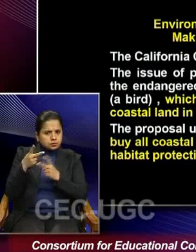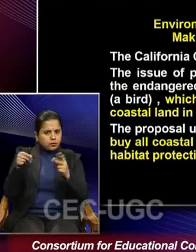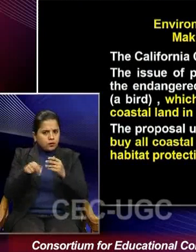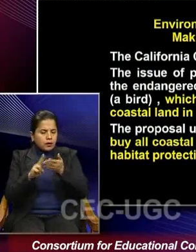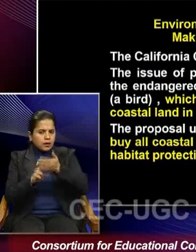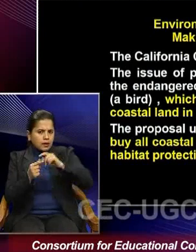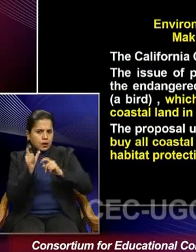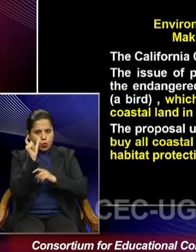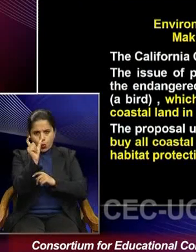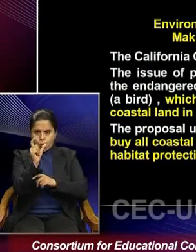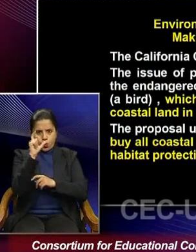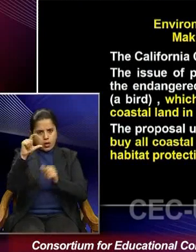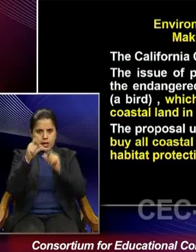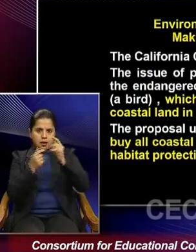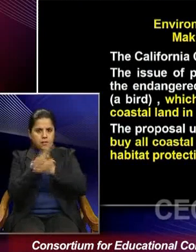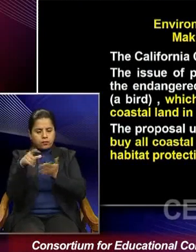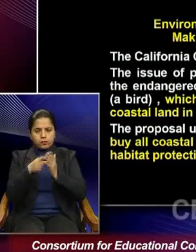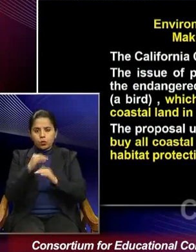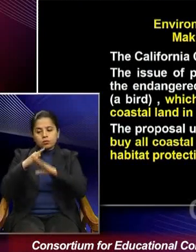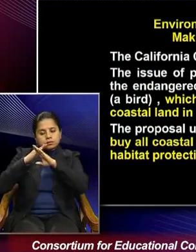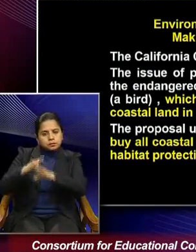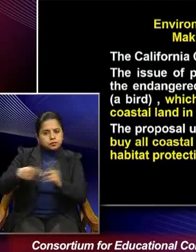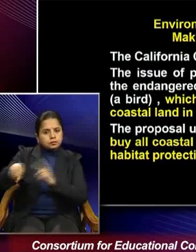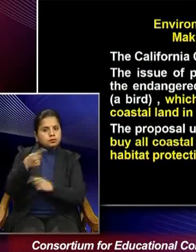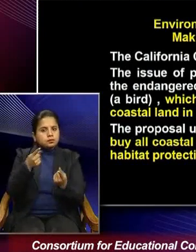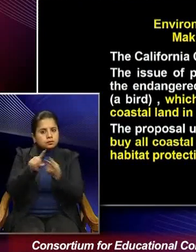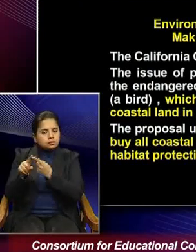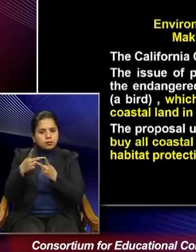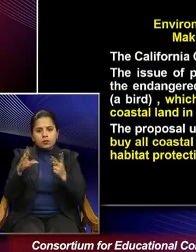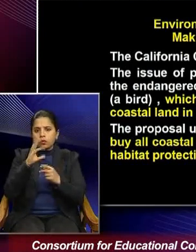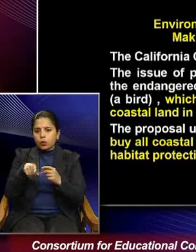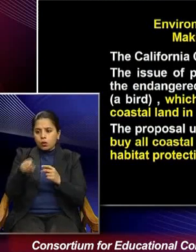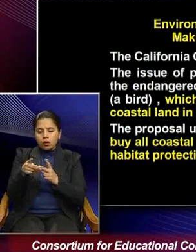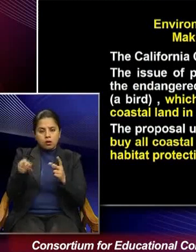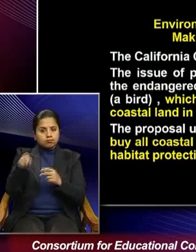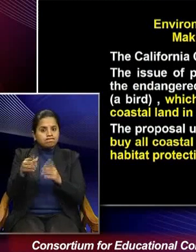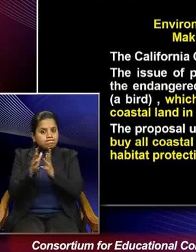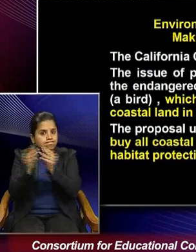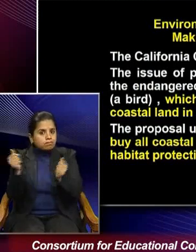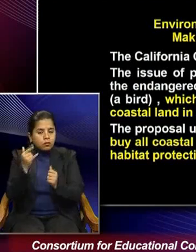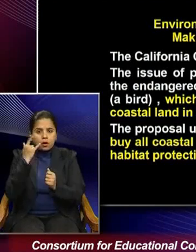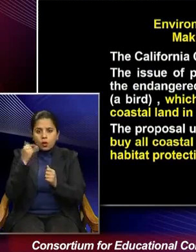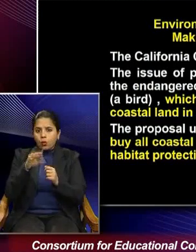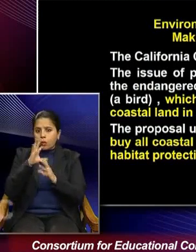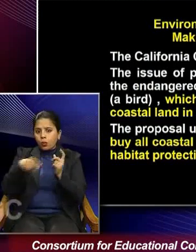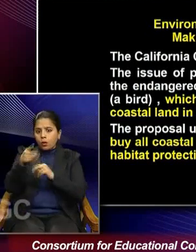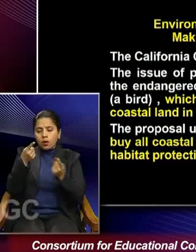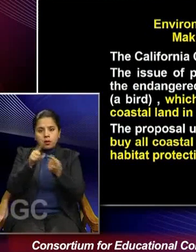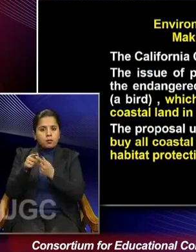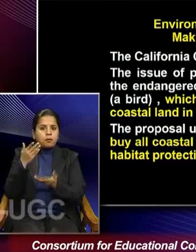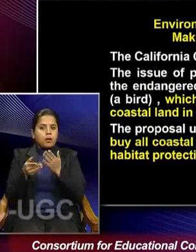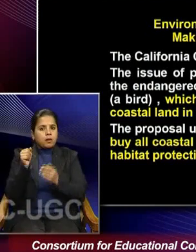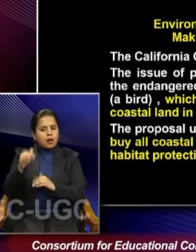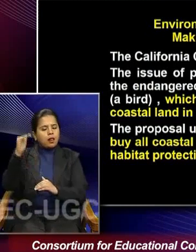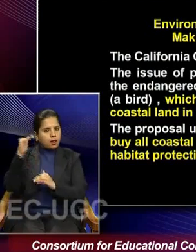Gnatcatcher is a bird. The issue of protecting that habitat of endangered California bird which nests